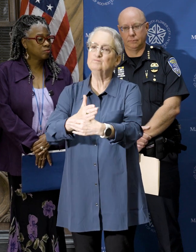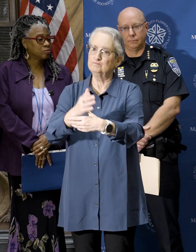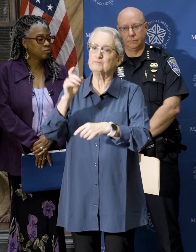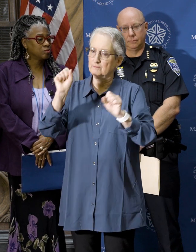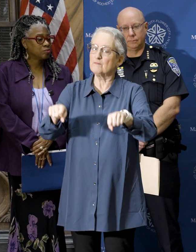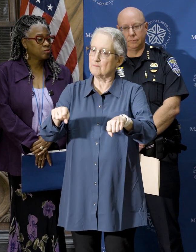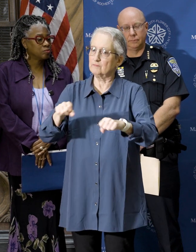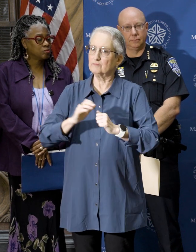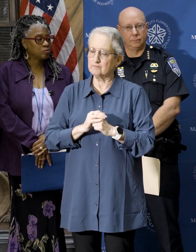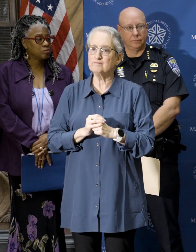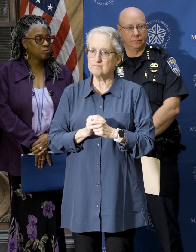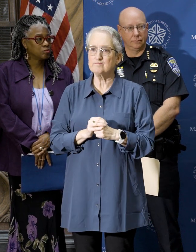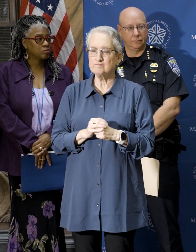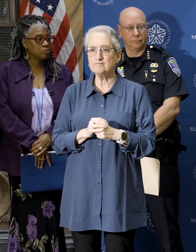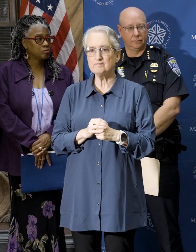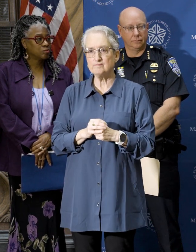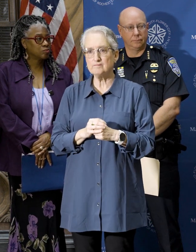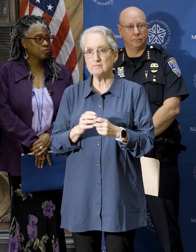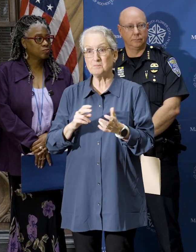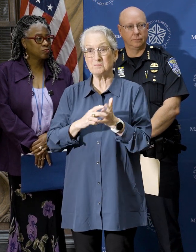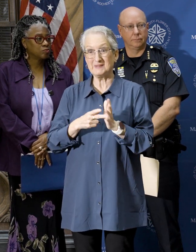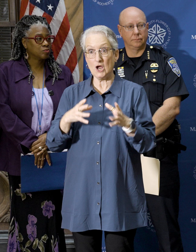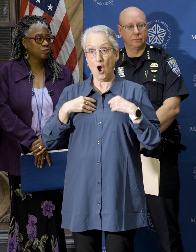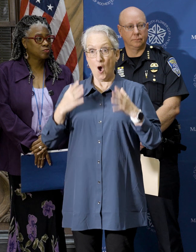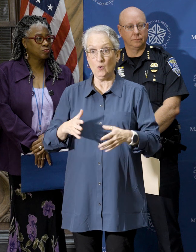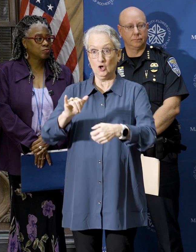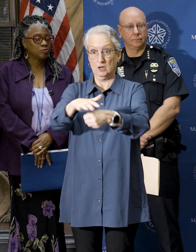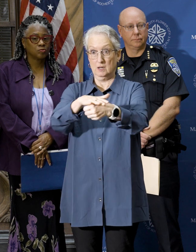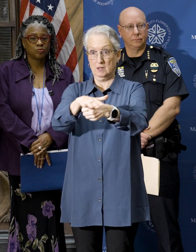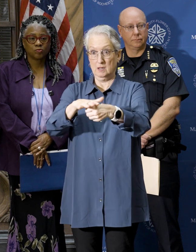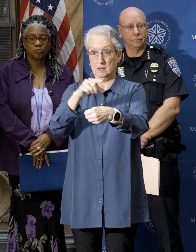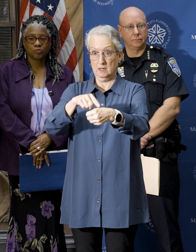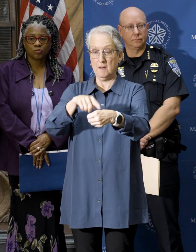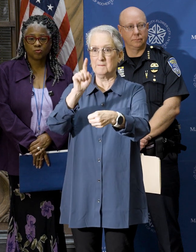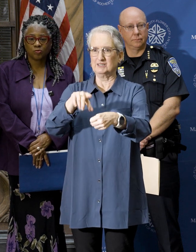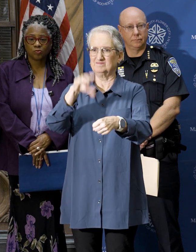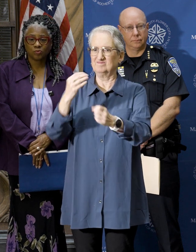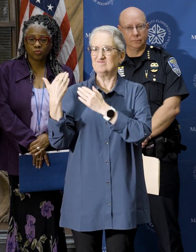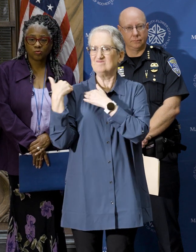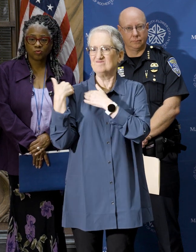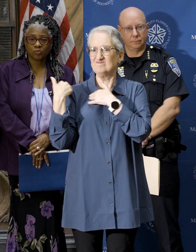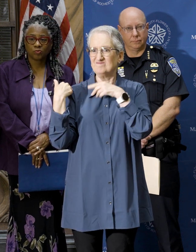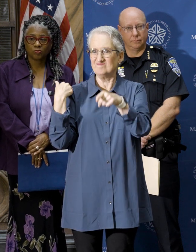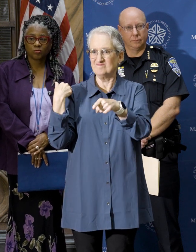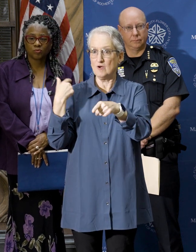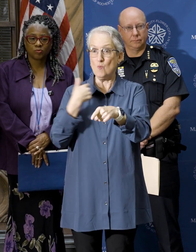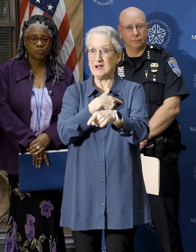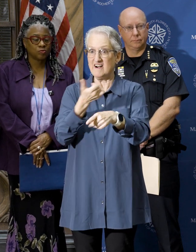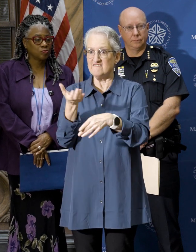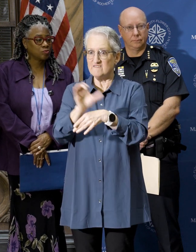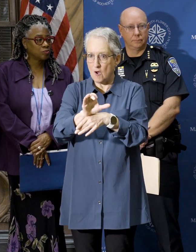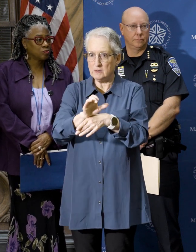have a good time, we can hold them accountable. We can hold them accountable by making them change hours, by shutting them down altogether if